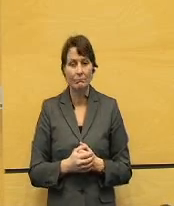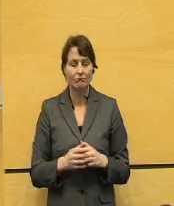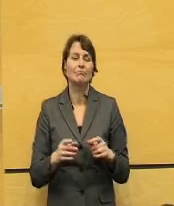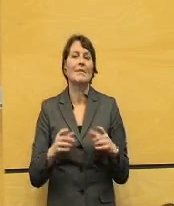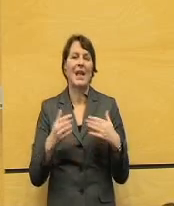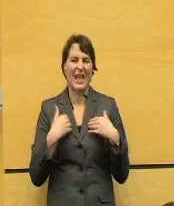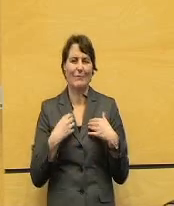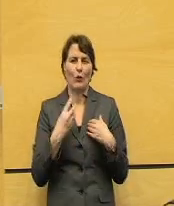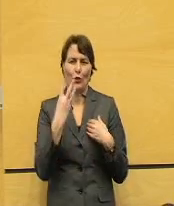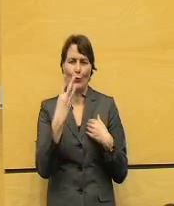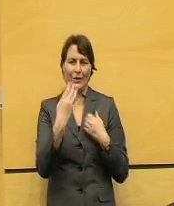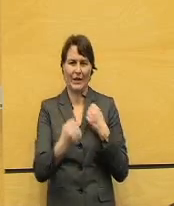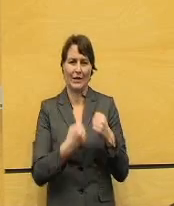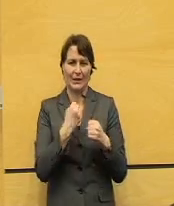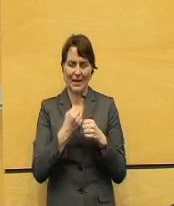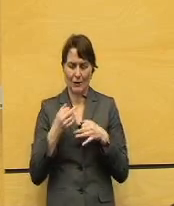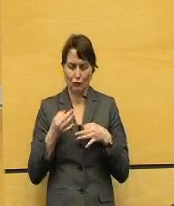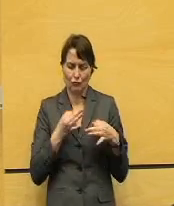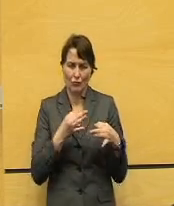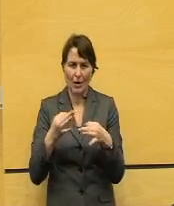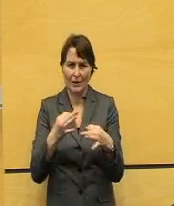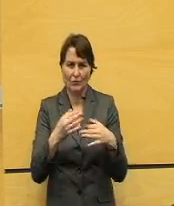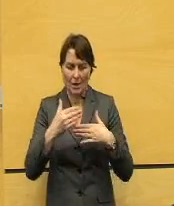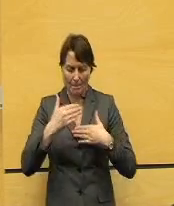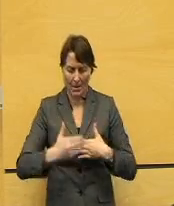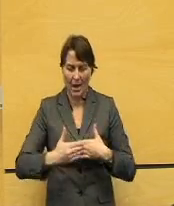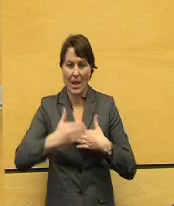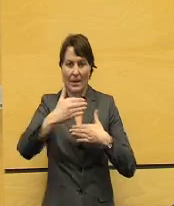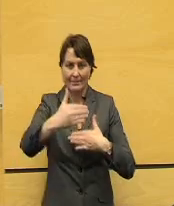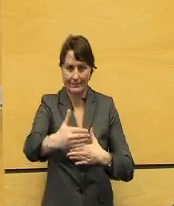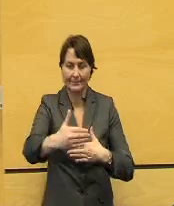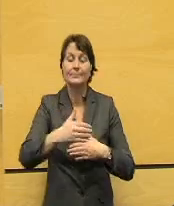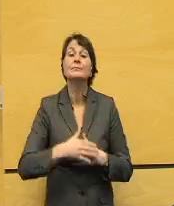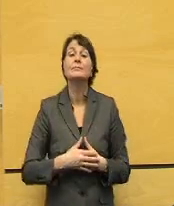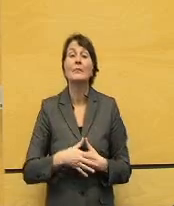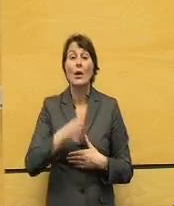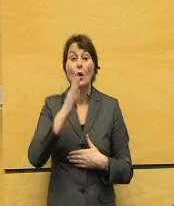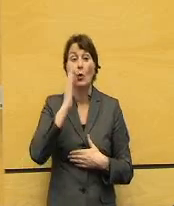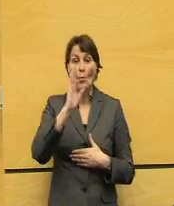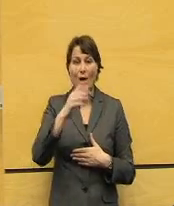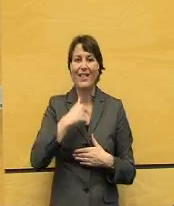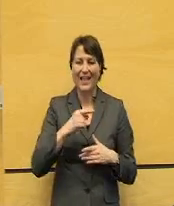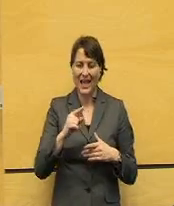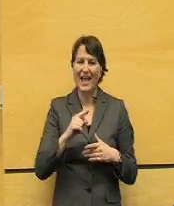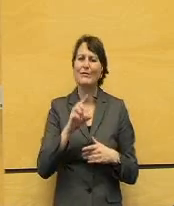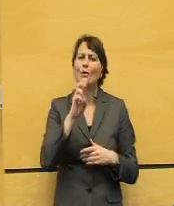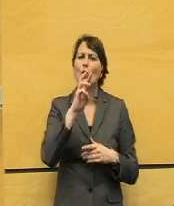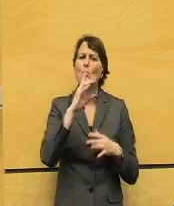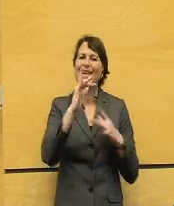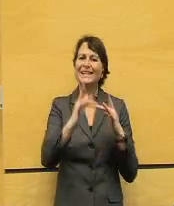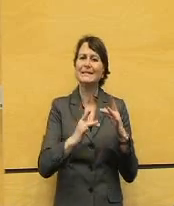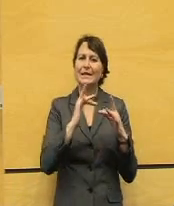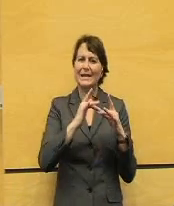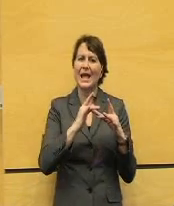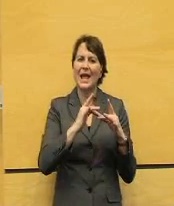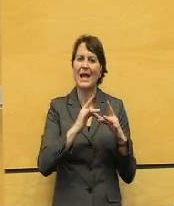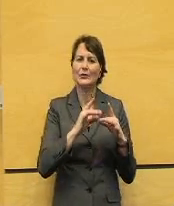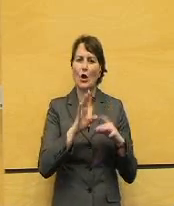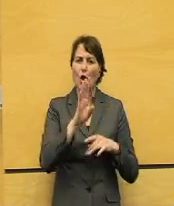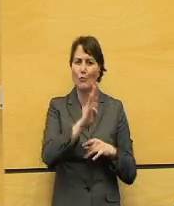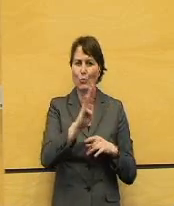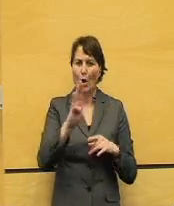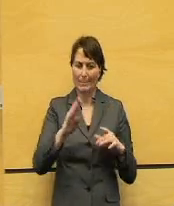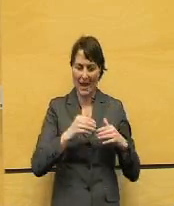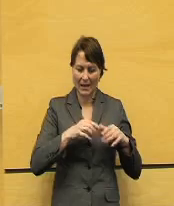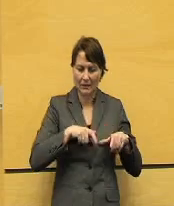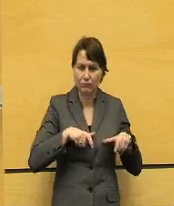plan was developed to improve the broadband infrastructure in the